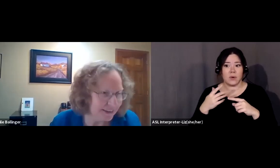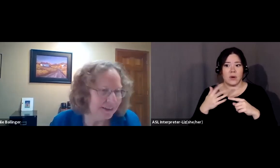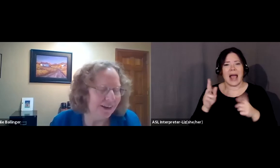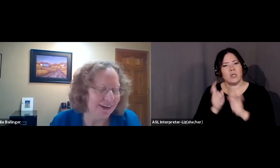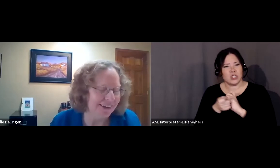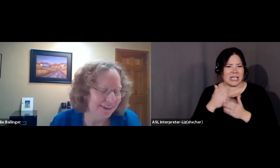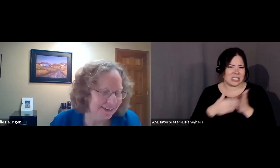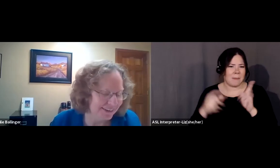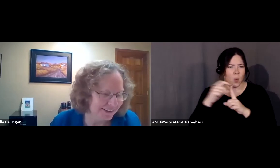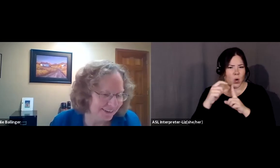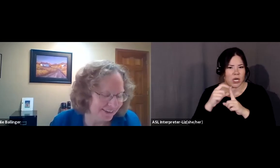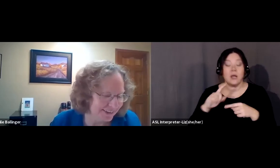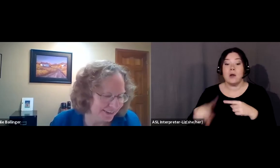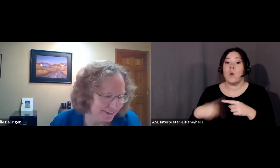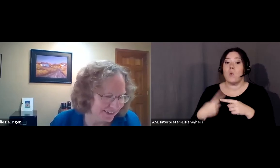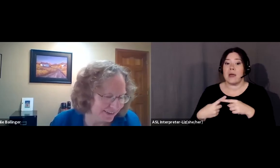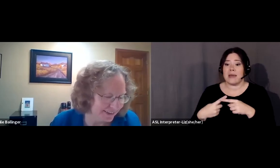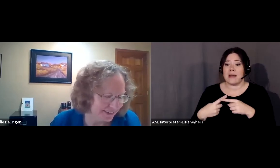the wording. When a college